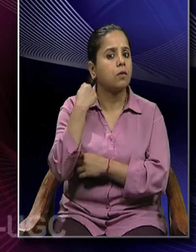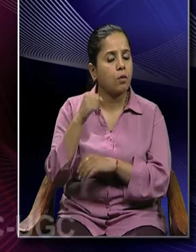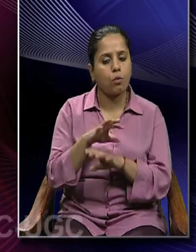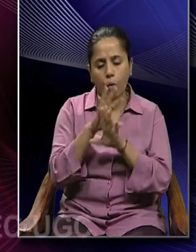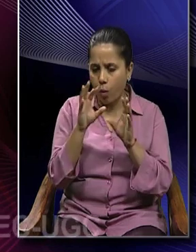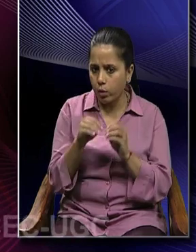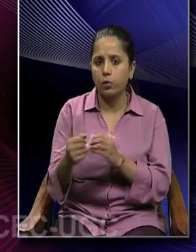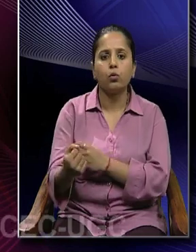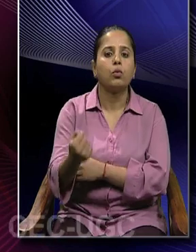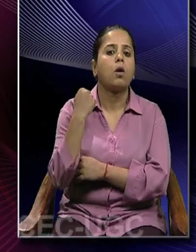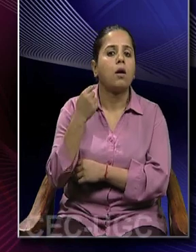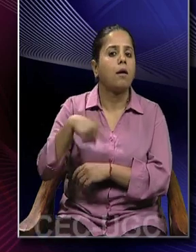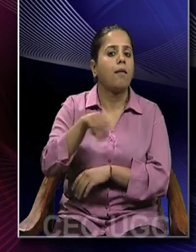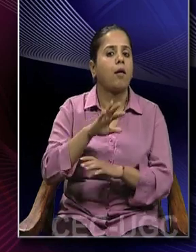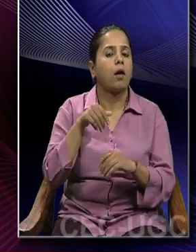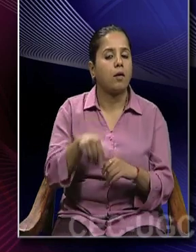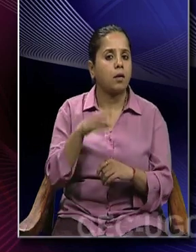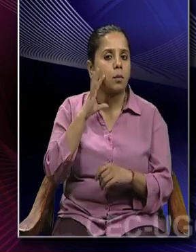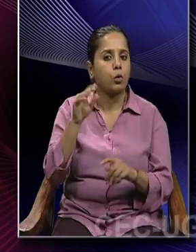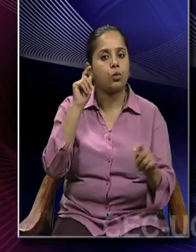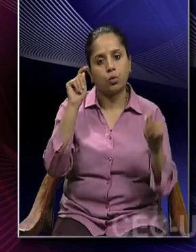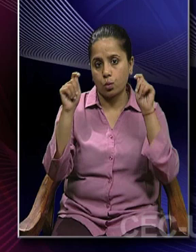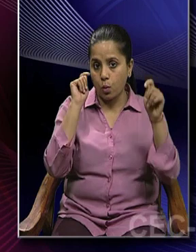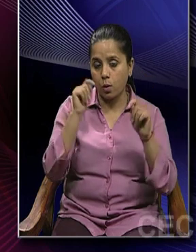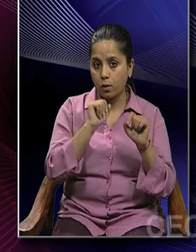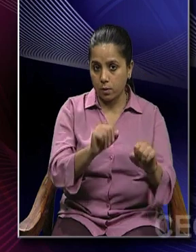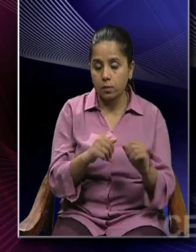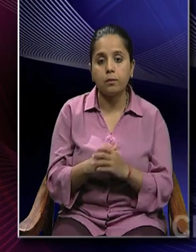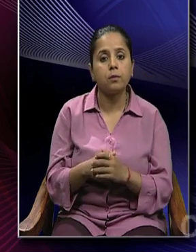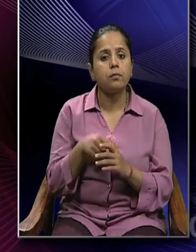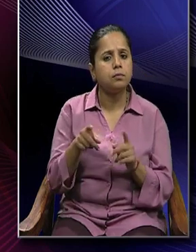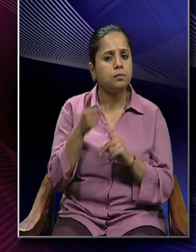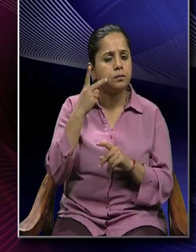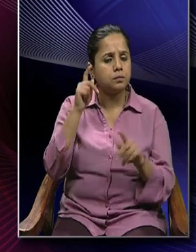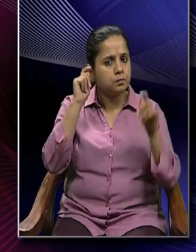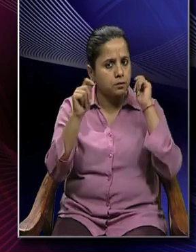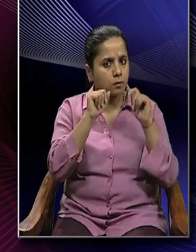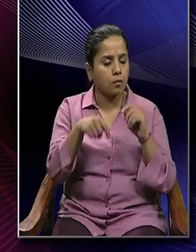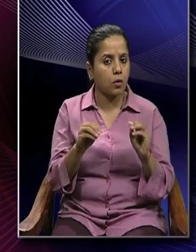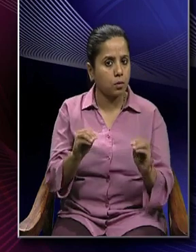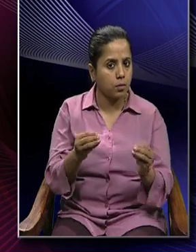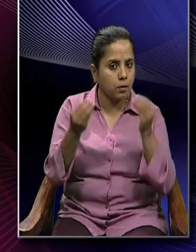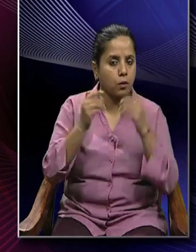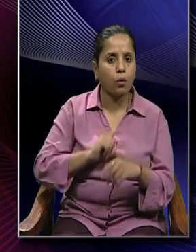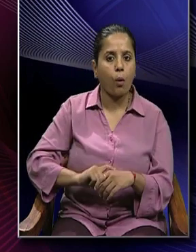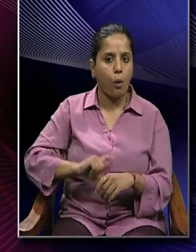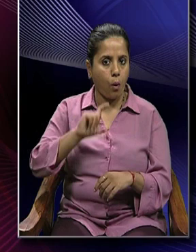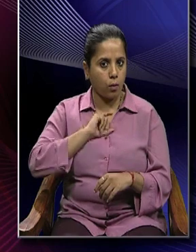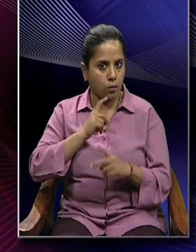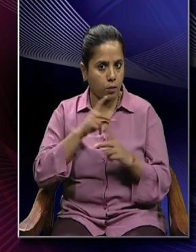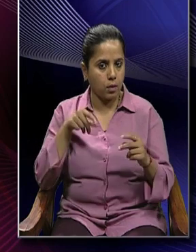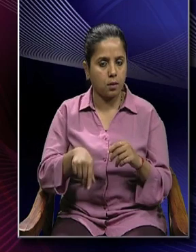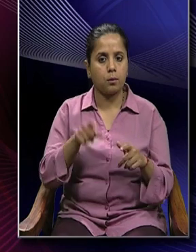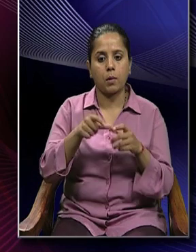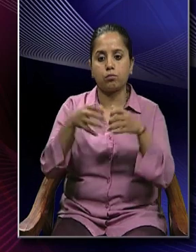rights, they have also played an important role in that sense, in terms of improving the confidence of the